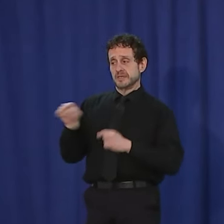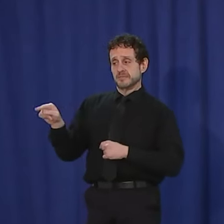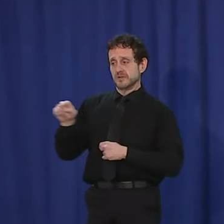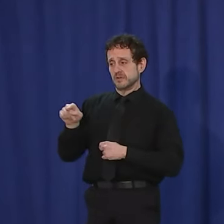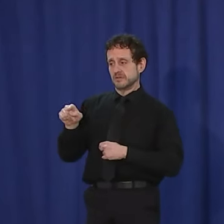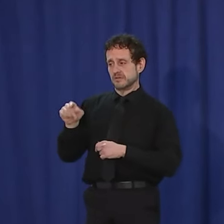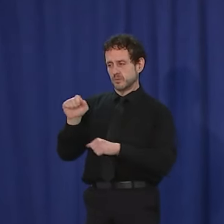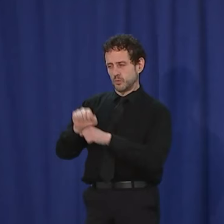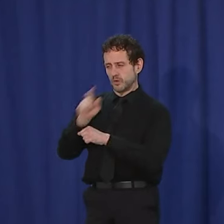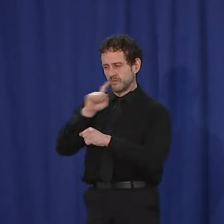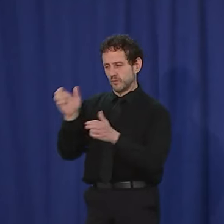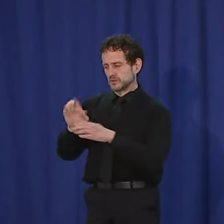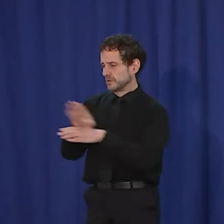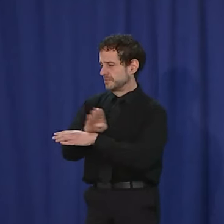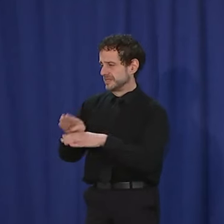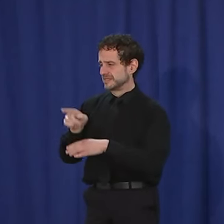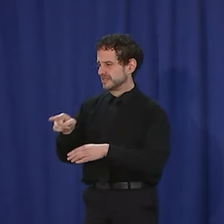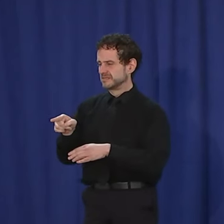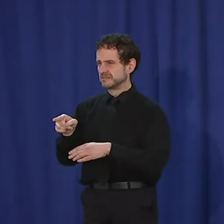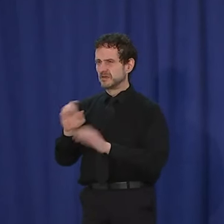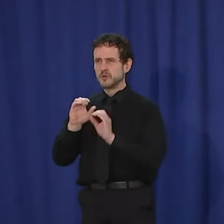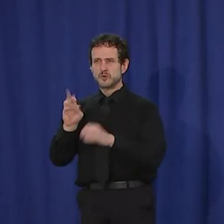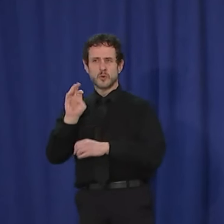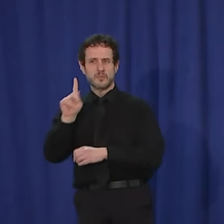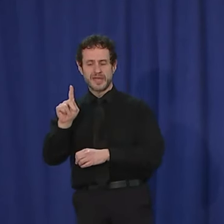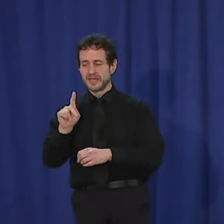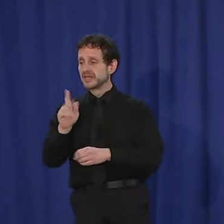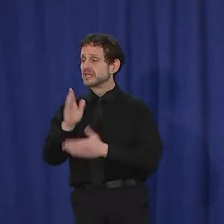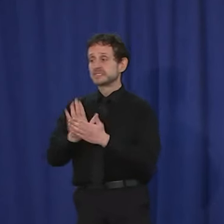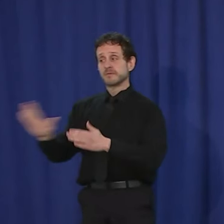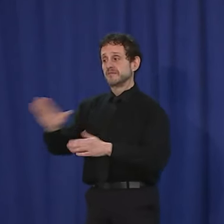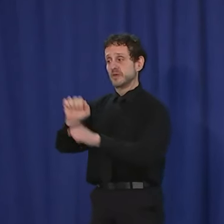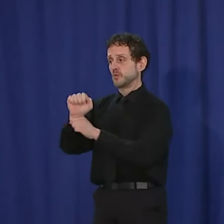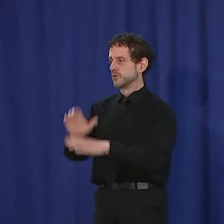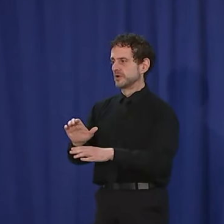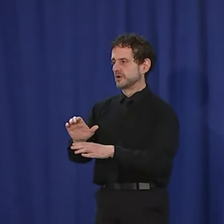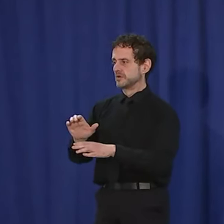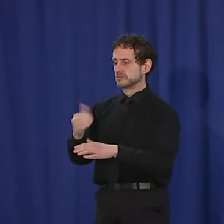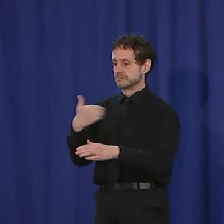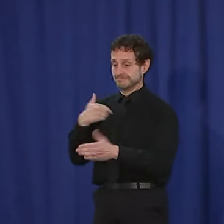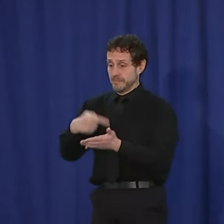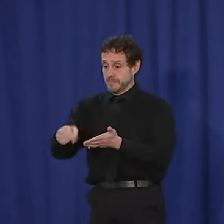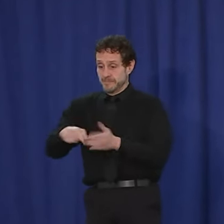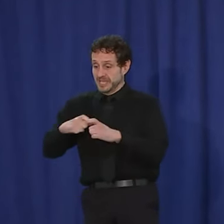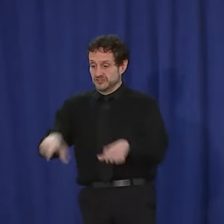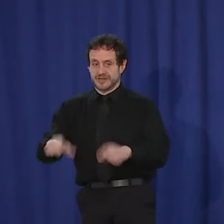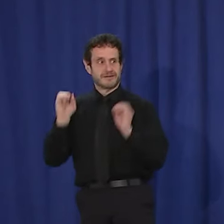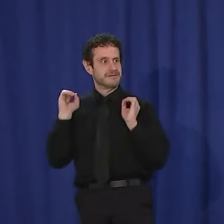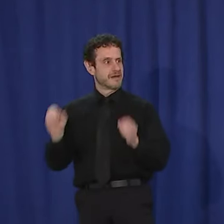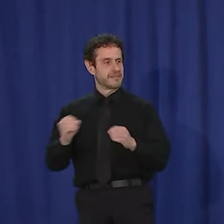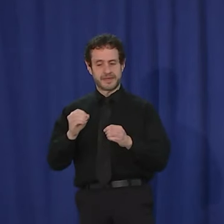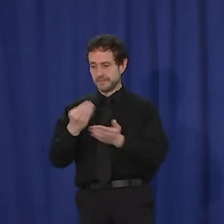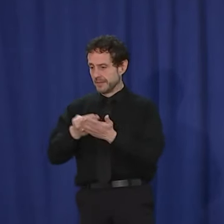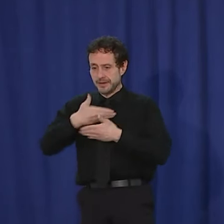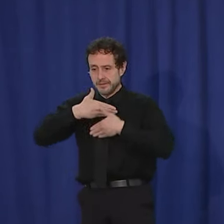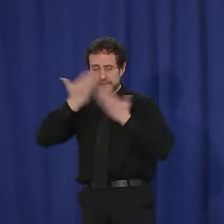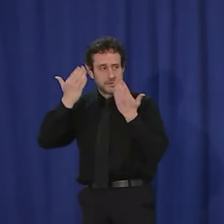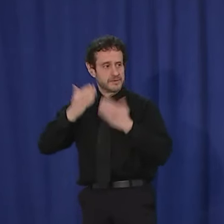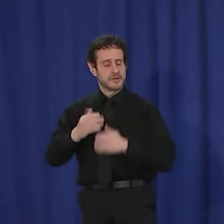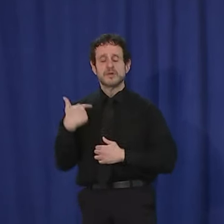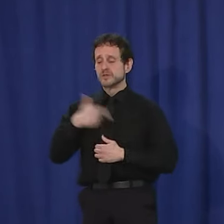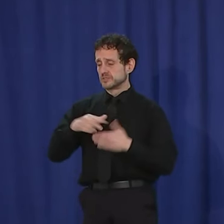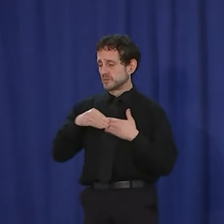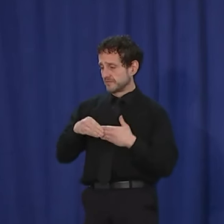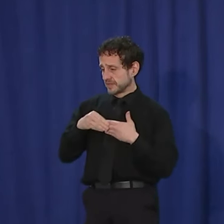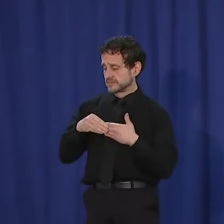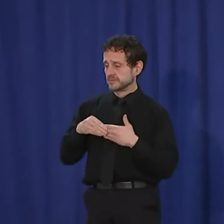small businesses that may not have a paycheck. So we are really being flexible to make sure that we have